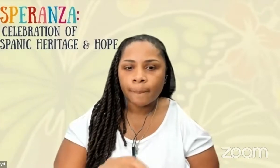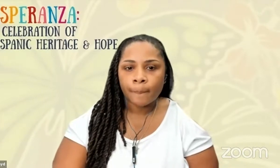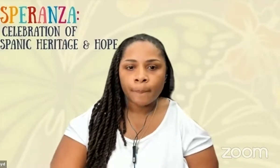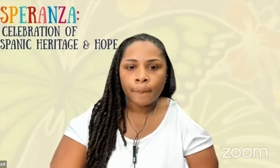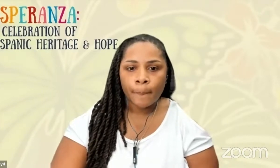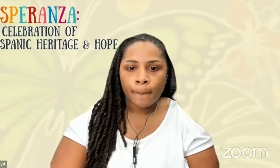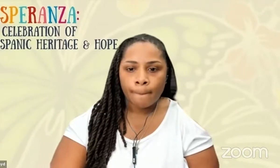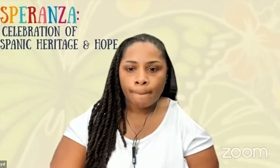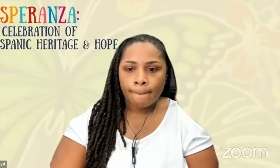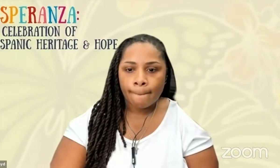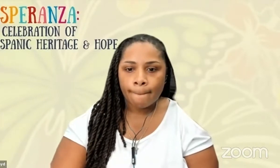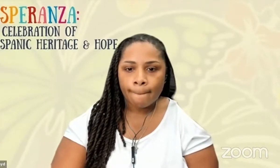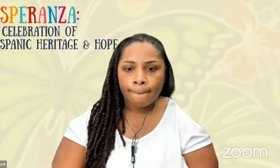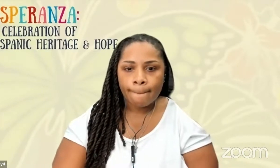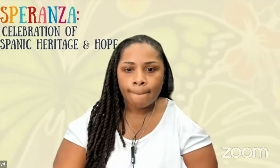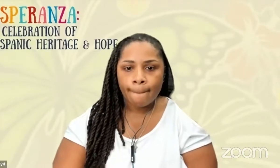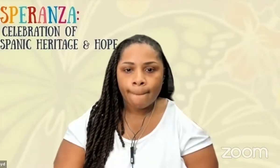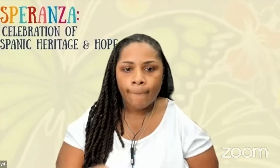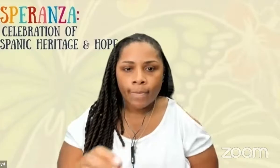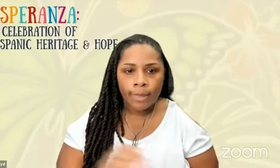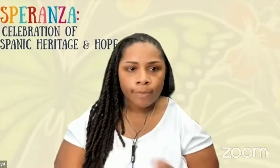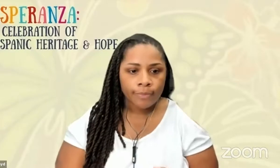Okay.